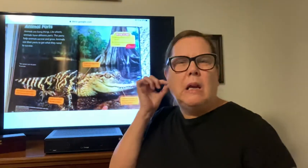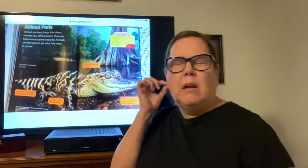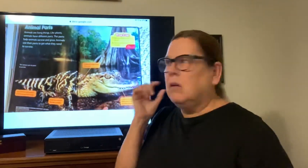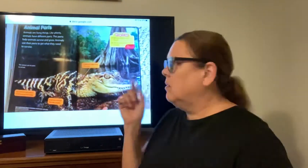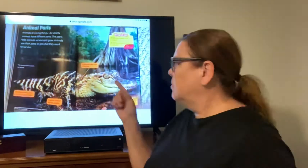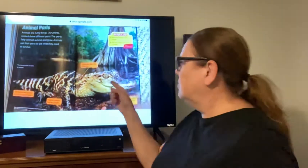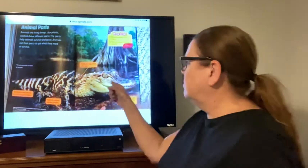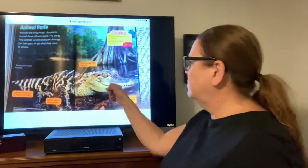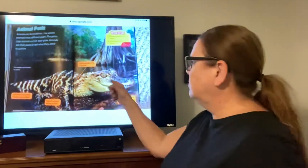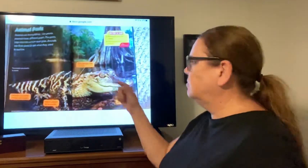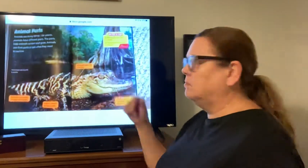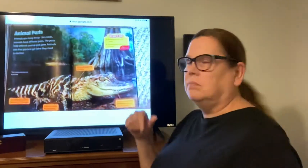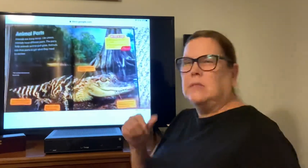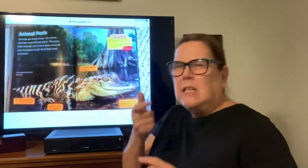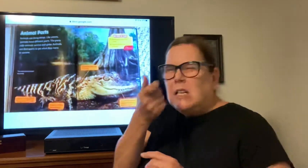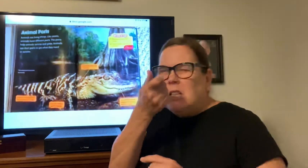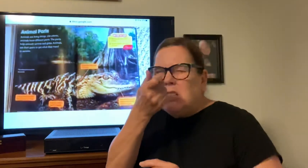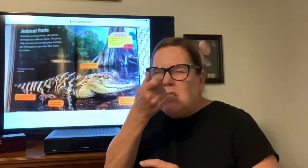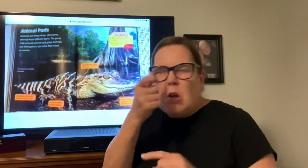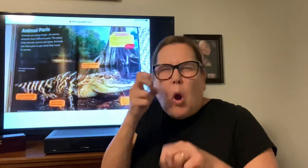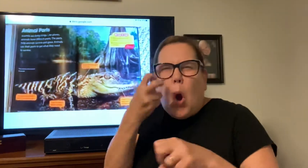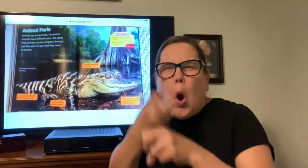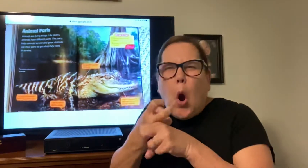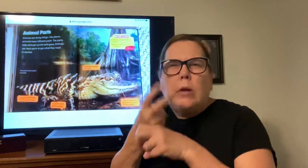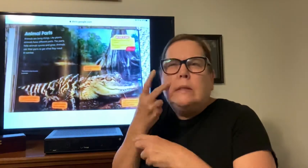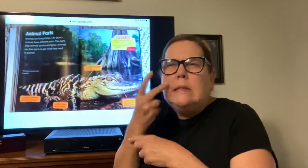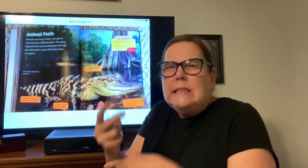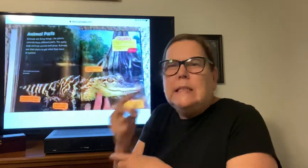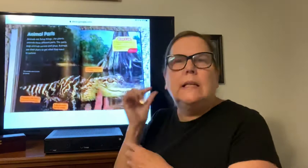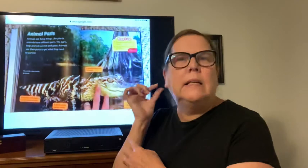have ears. However, they're very hard to see.